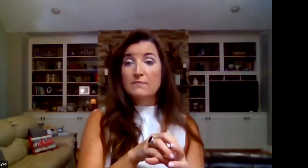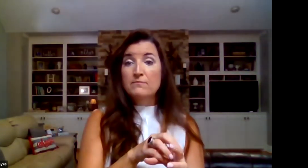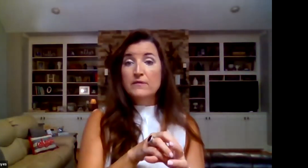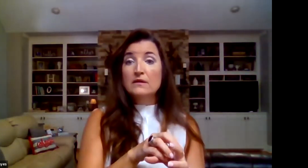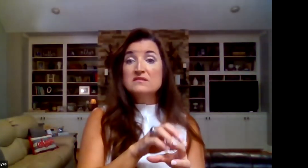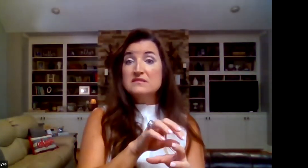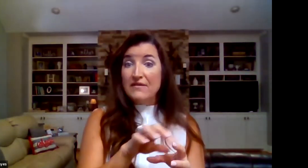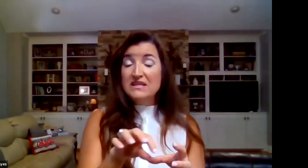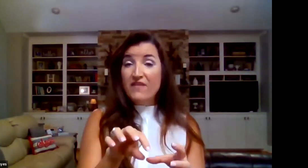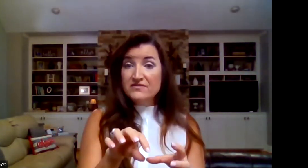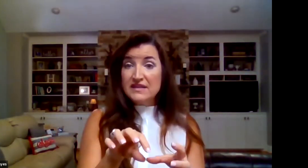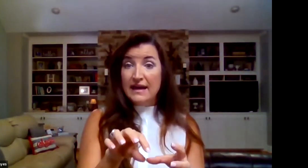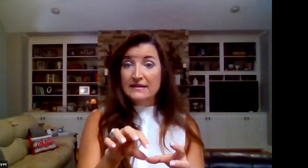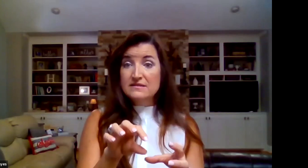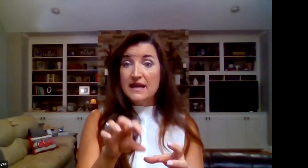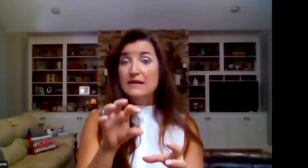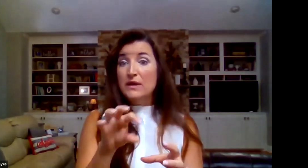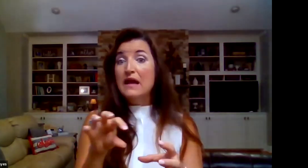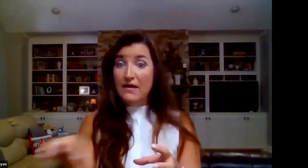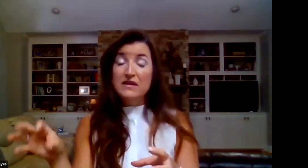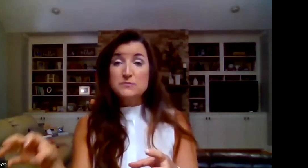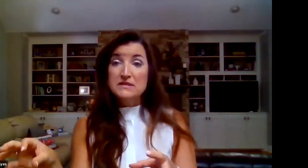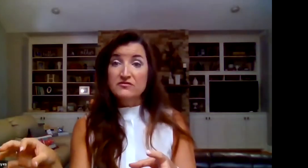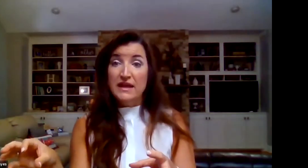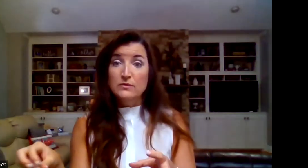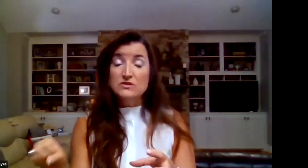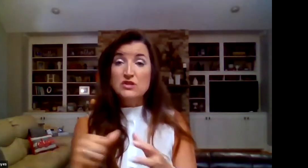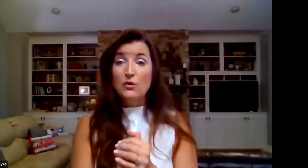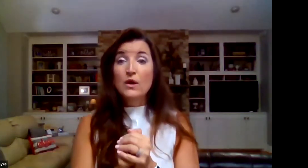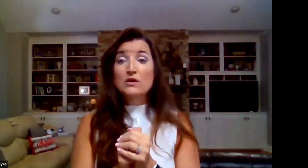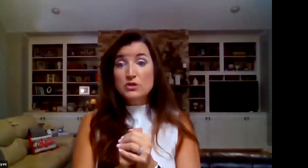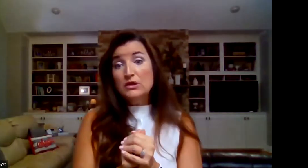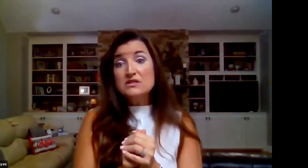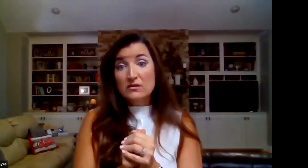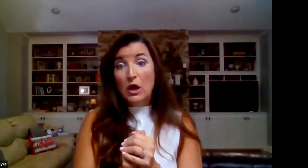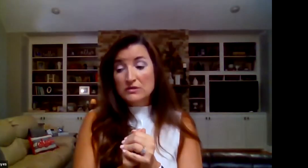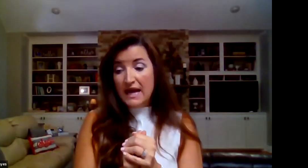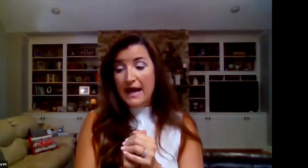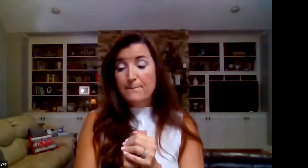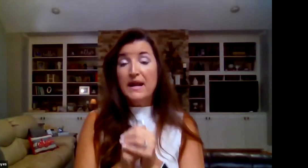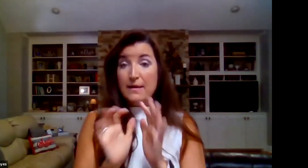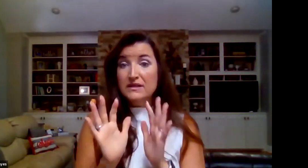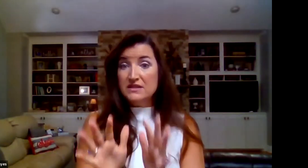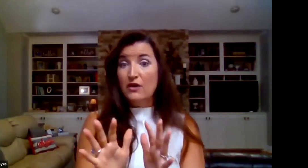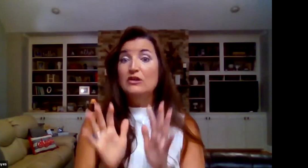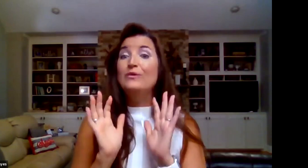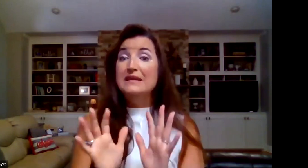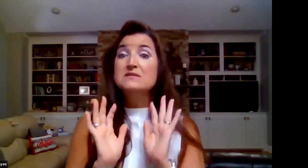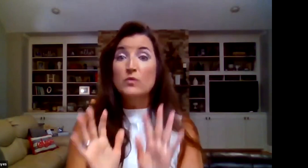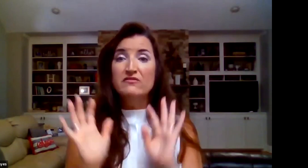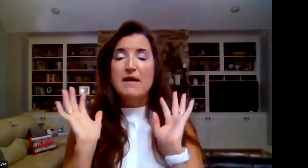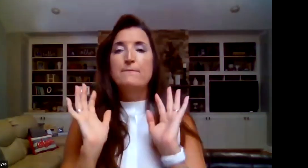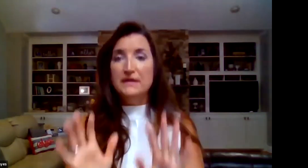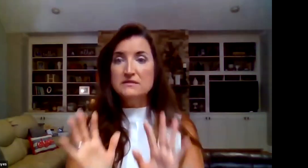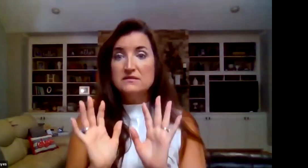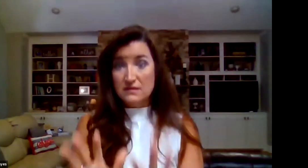taught him 75 signs and we got the expressive language. So 2 years is a long time, but I'm going to tell you, he